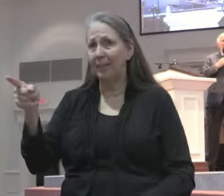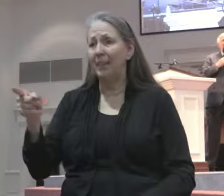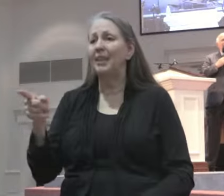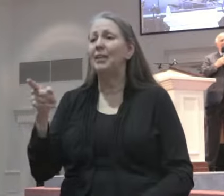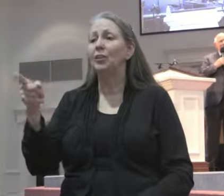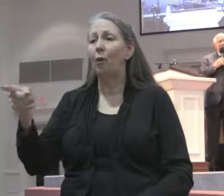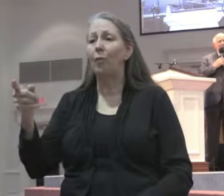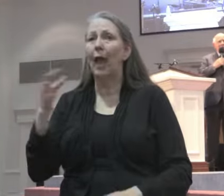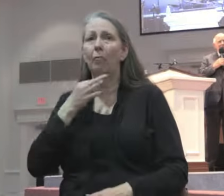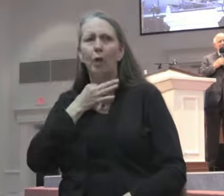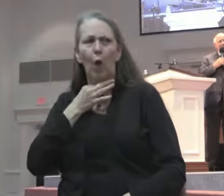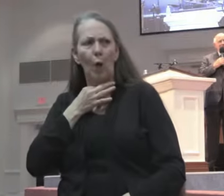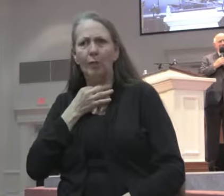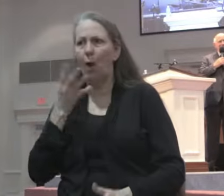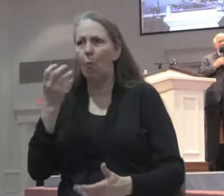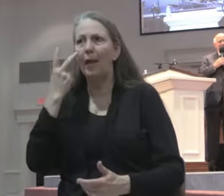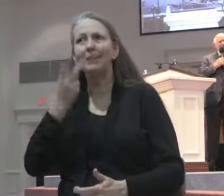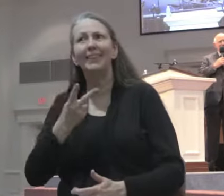down there and find out.